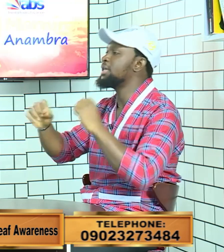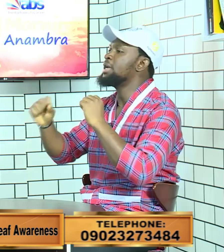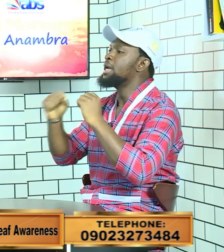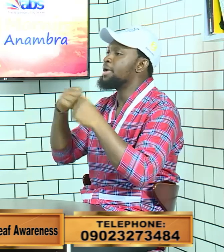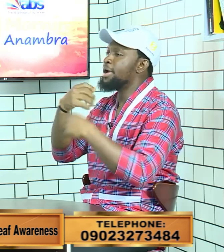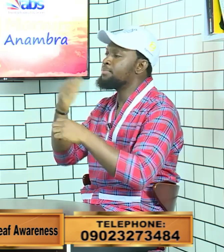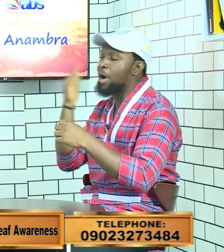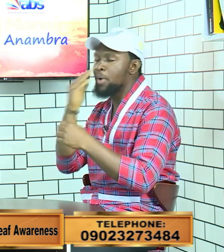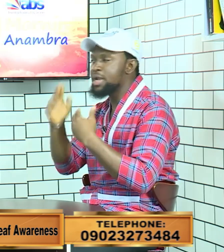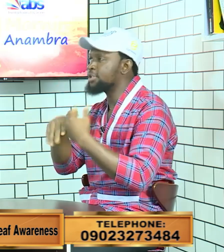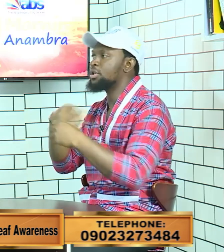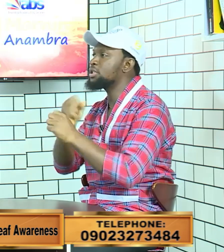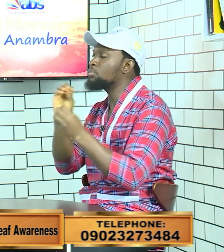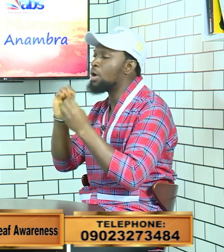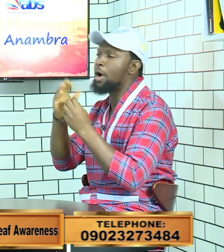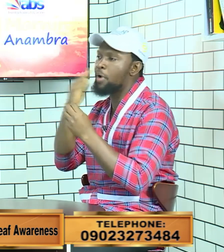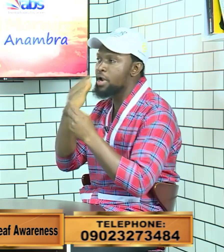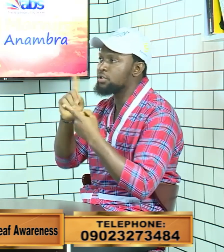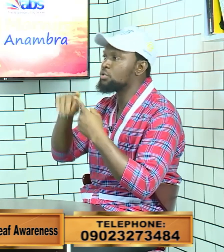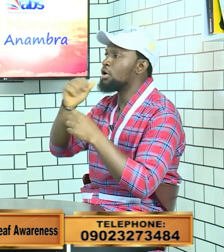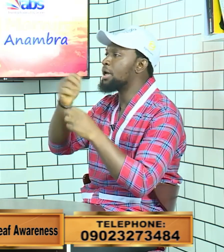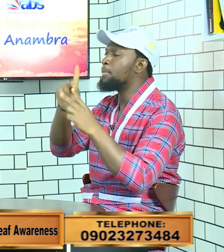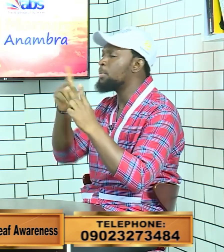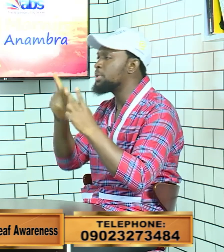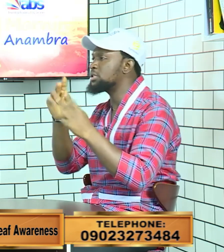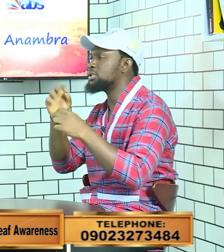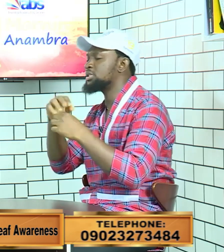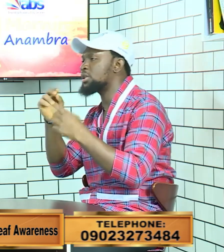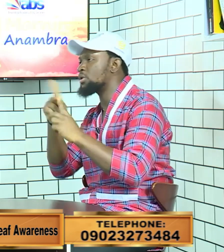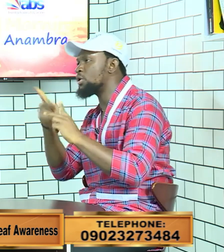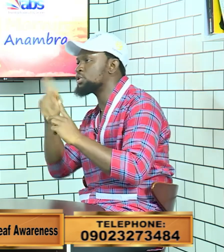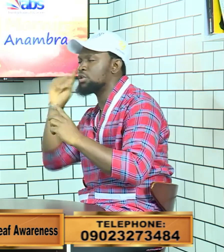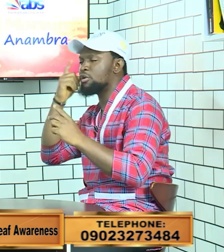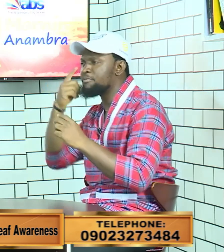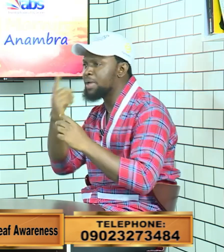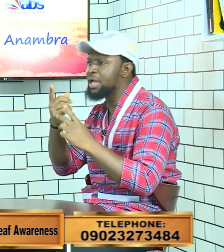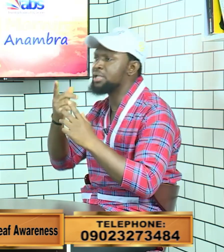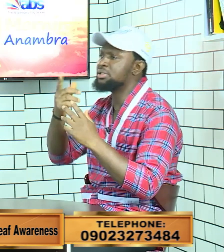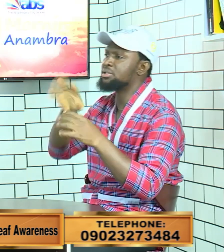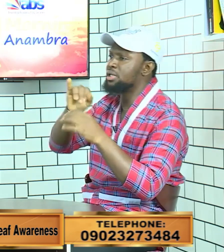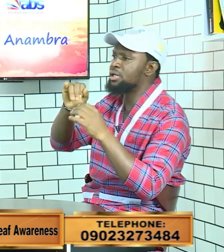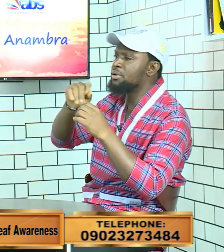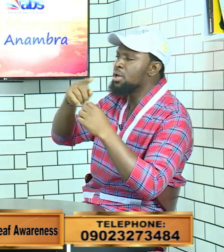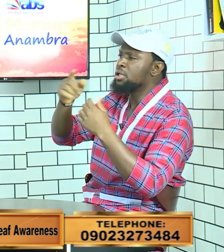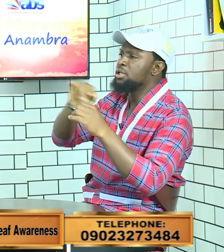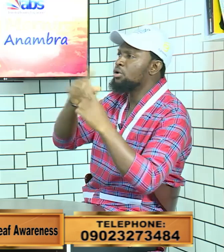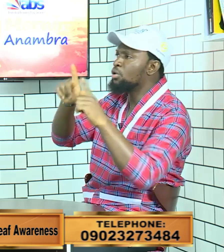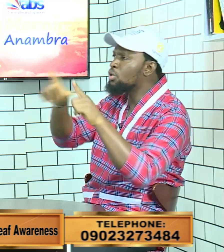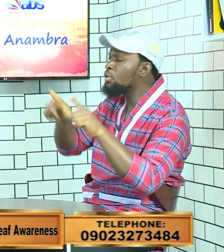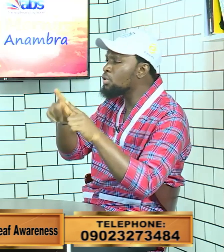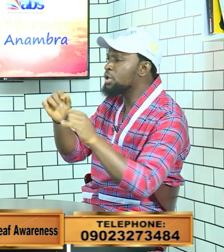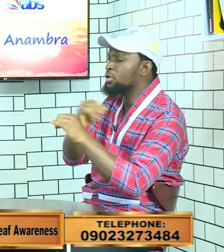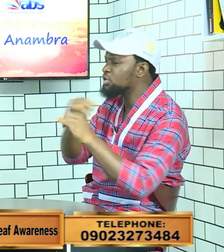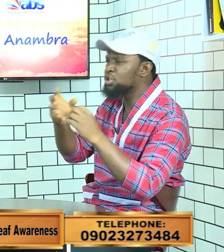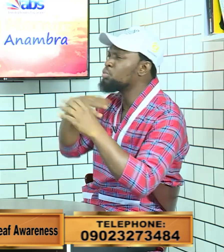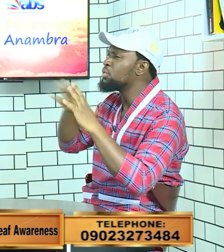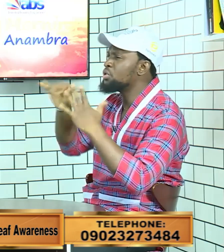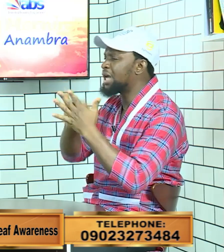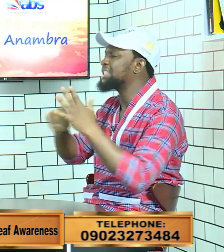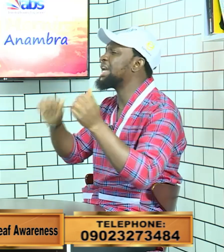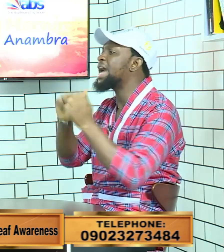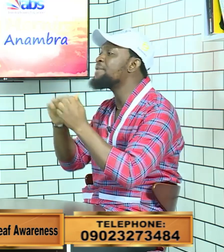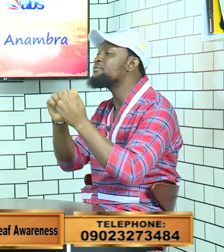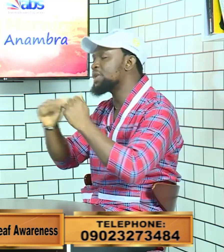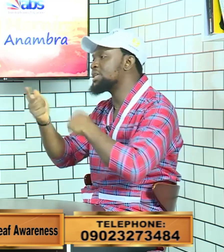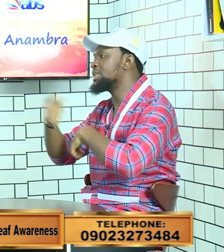the awareness, creating more awareness to the other public sectors, the government, the local industry. So we do